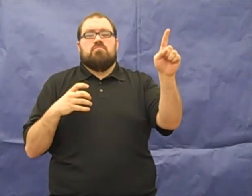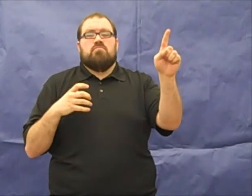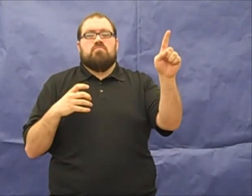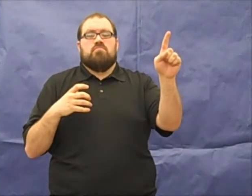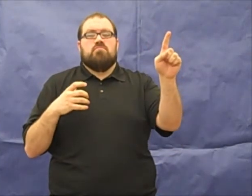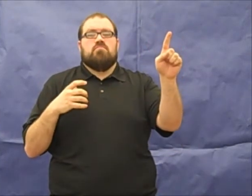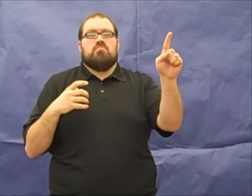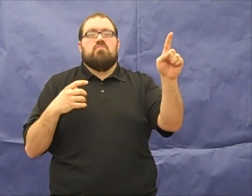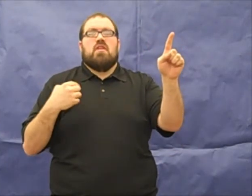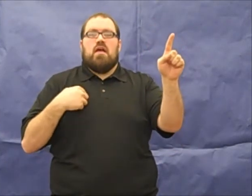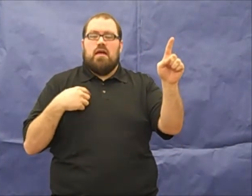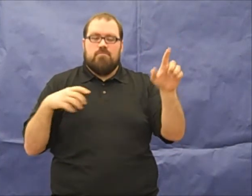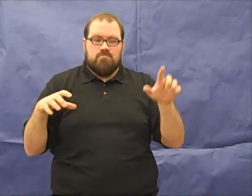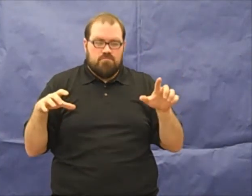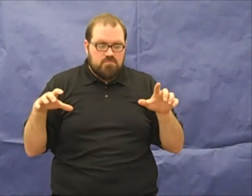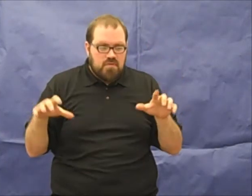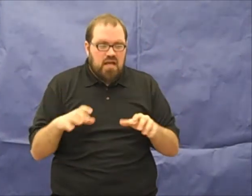love. Calm things down.